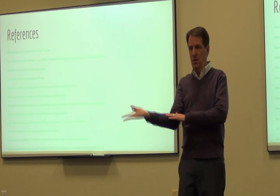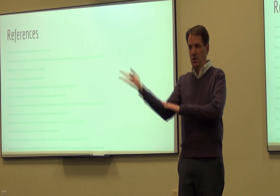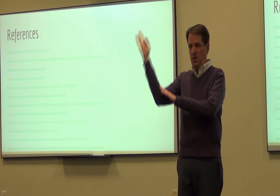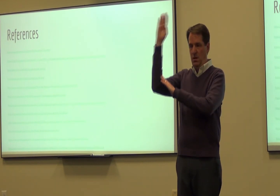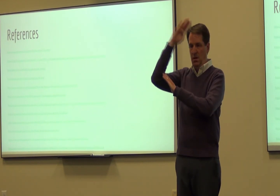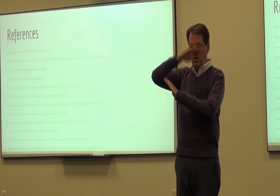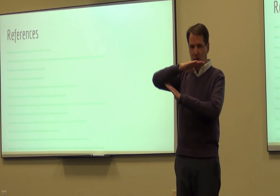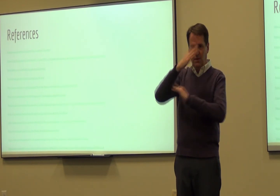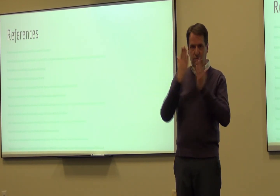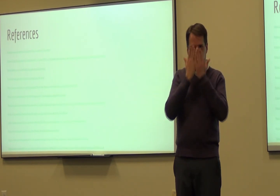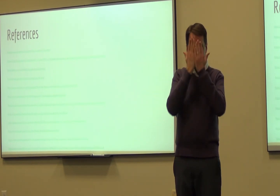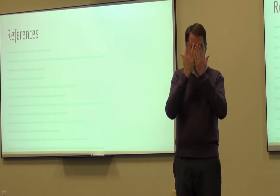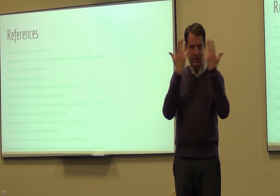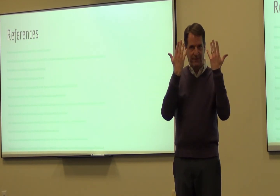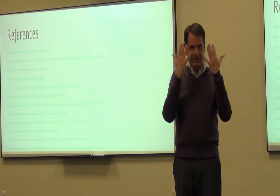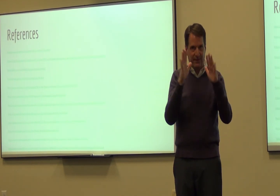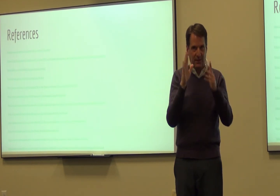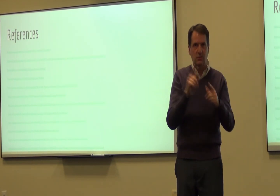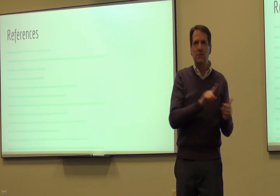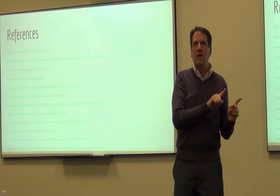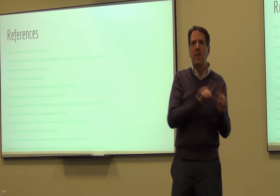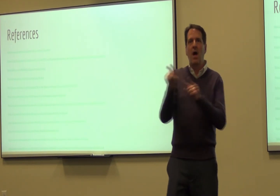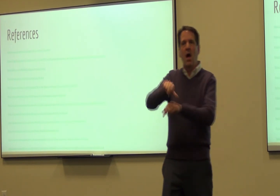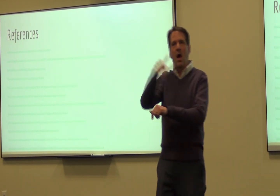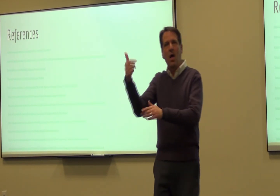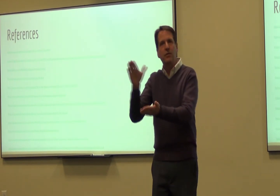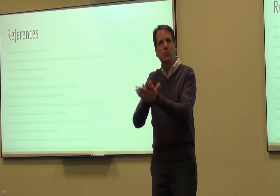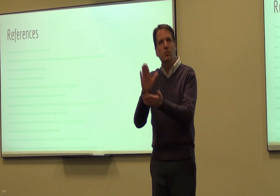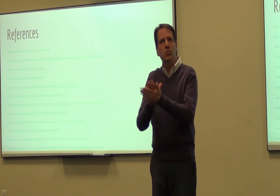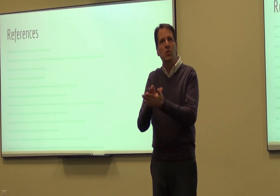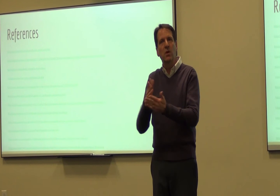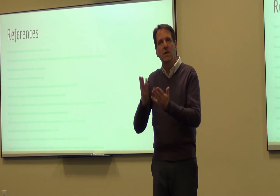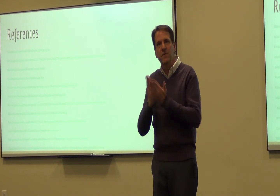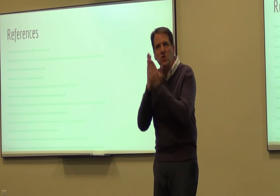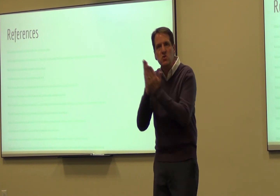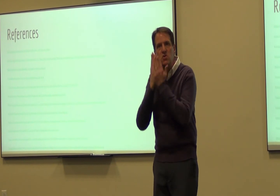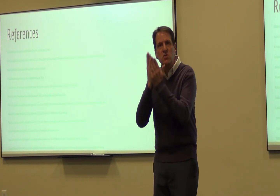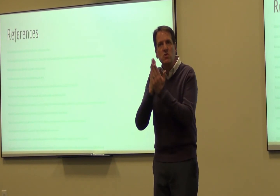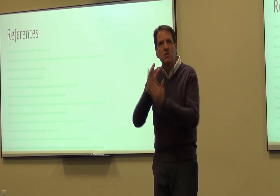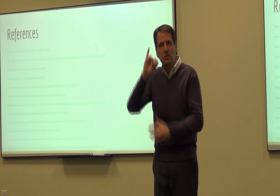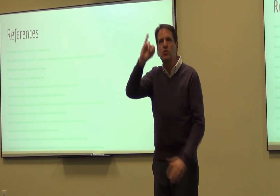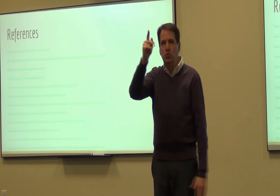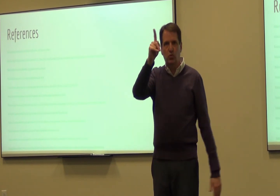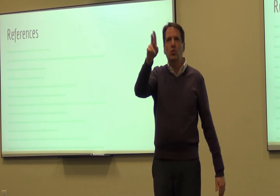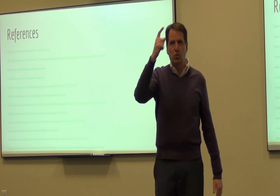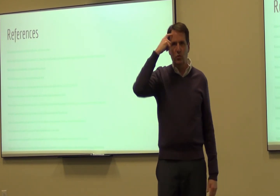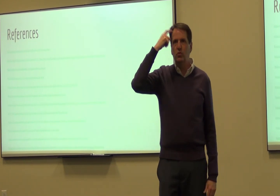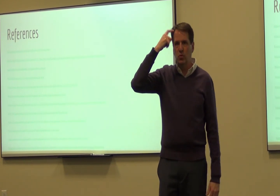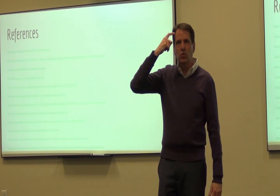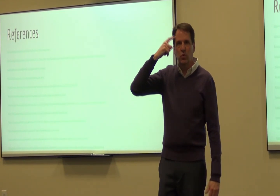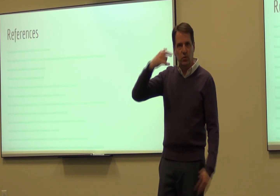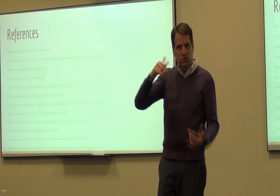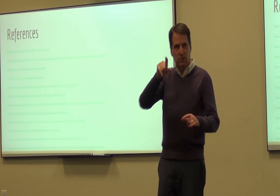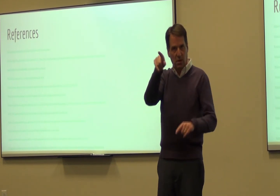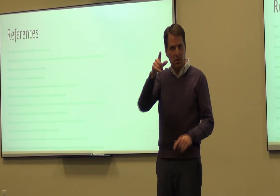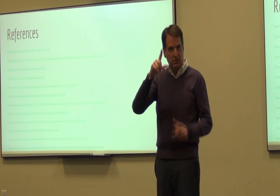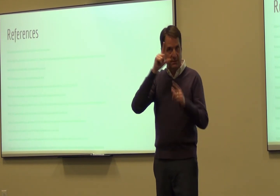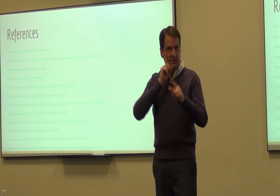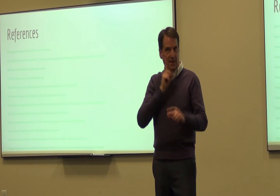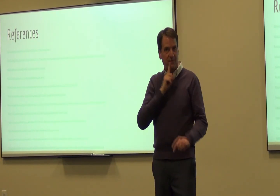Like when you go to school all day, and then when you're done, you go to another school for even more studying. Do they have that for deaf